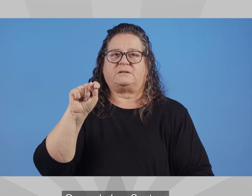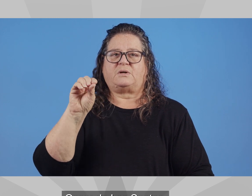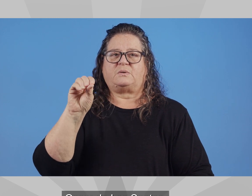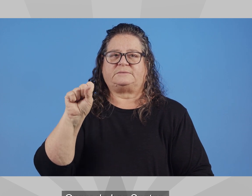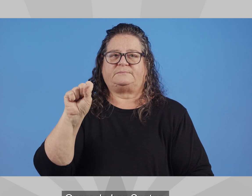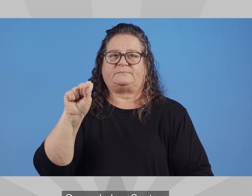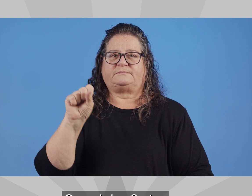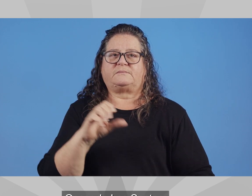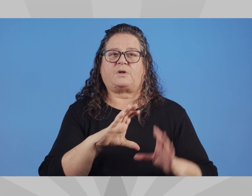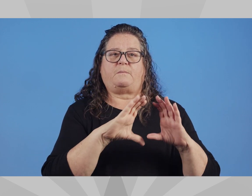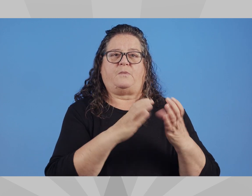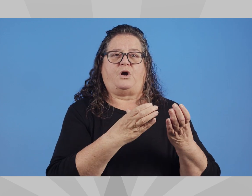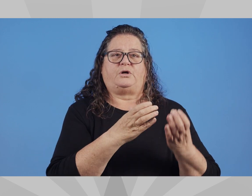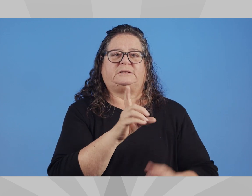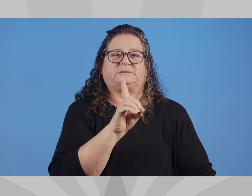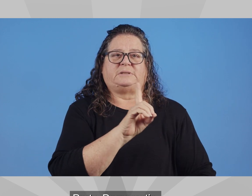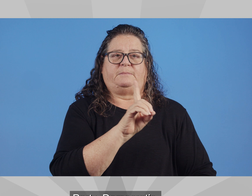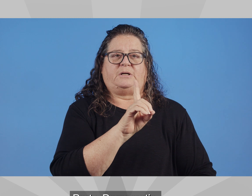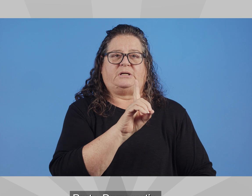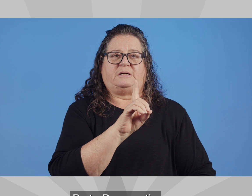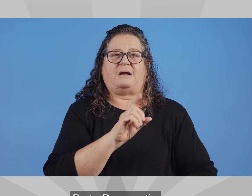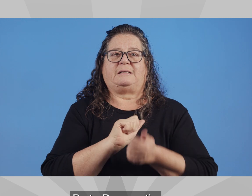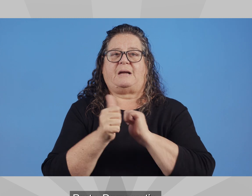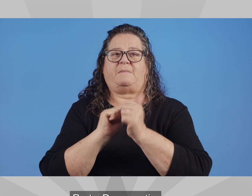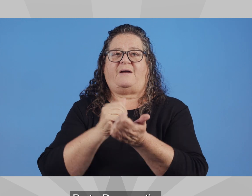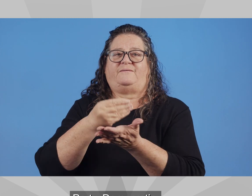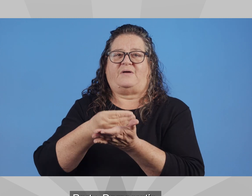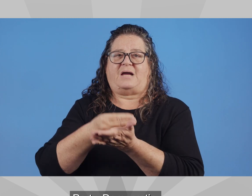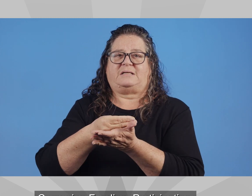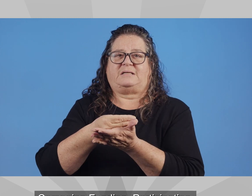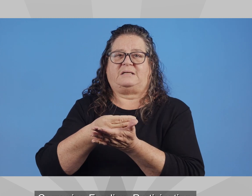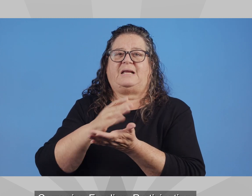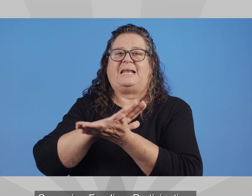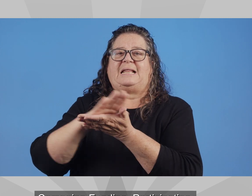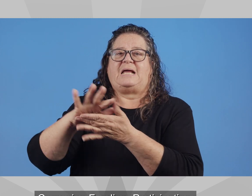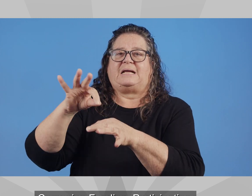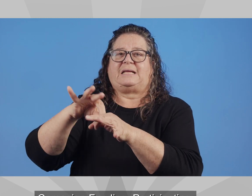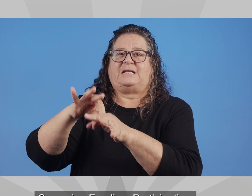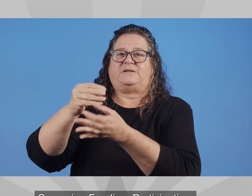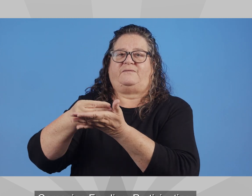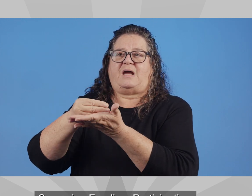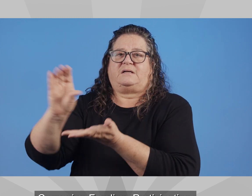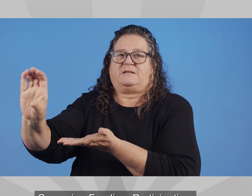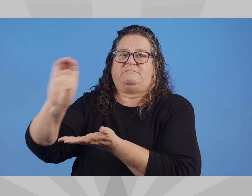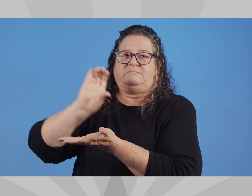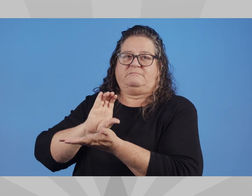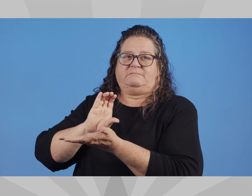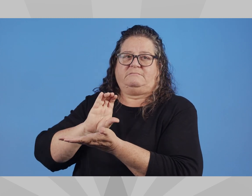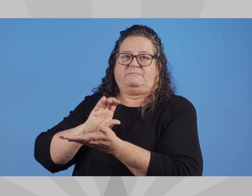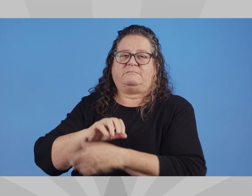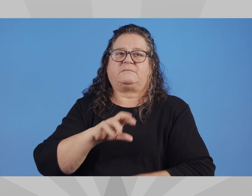Oscar de Los Santos. Party, Democratic. Campaign funding, participating.